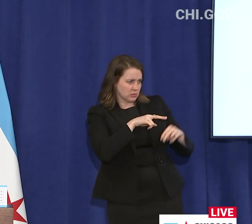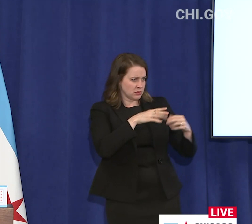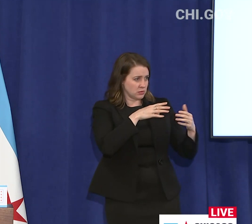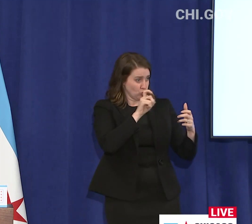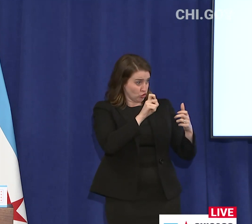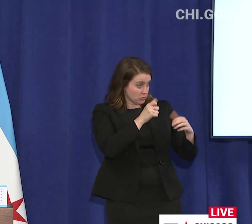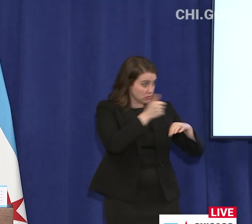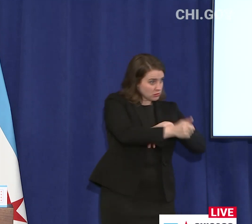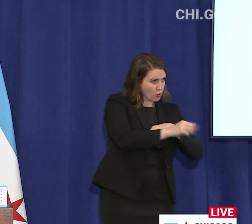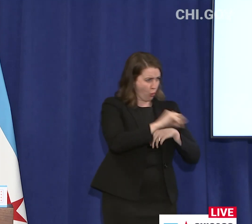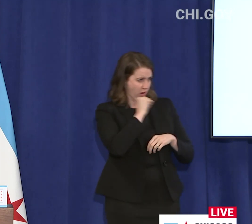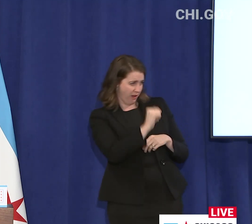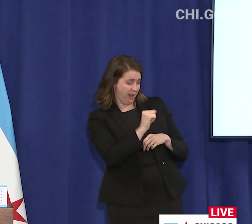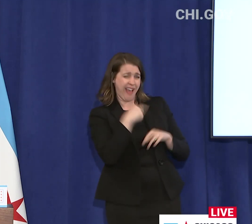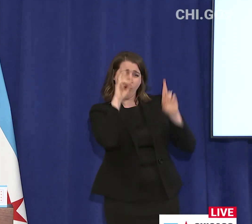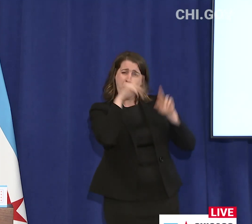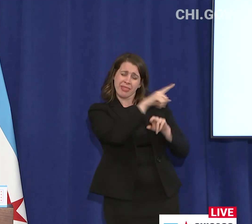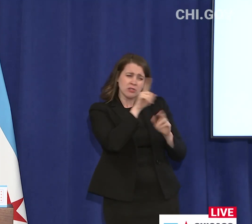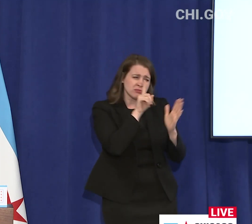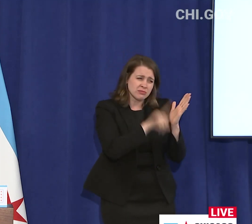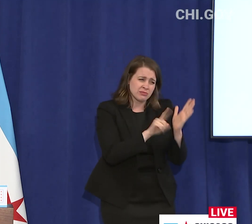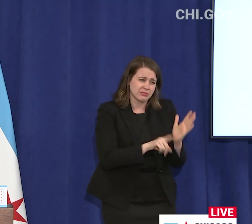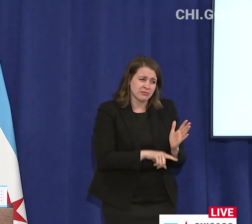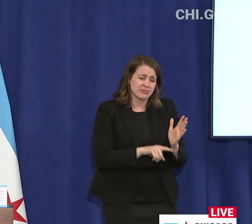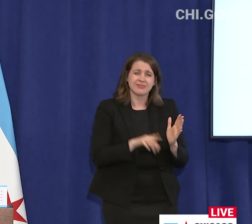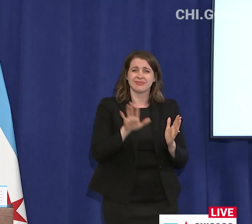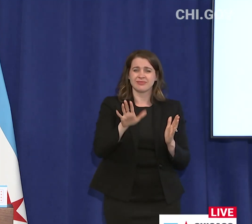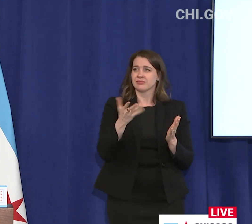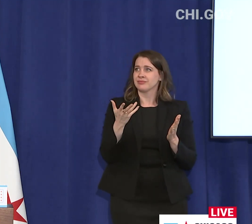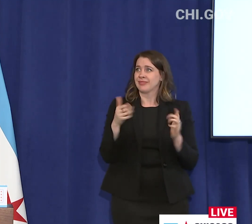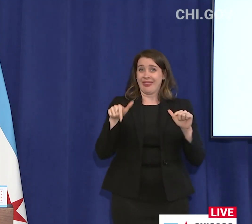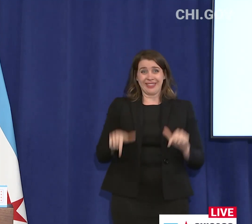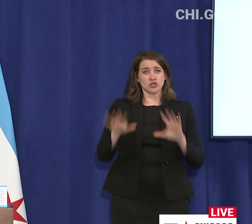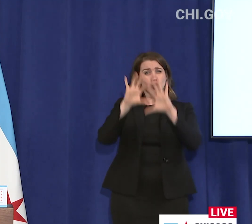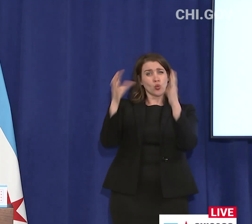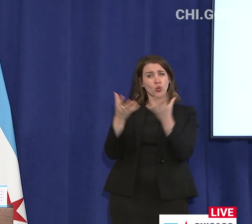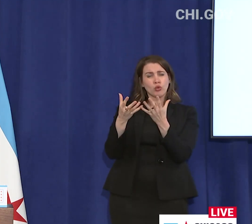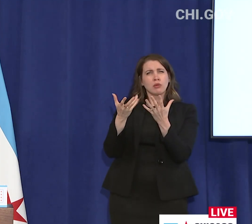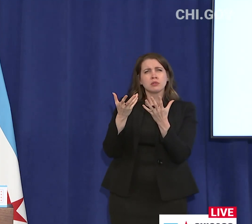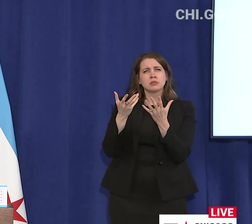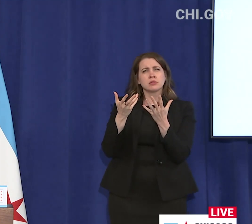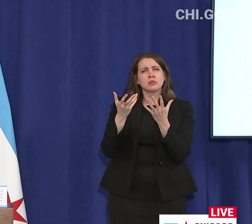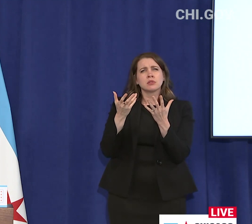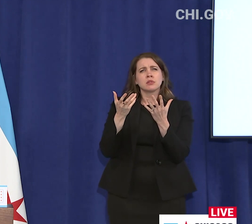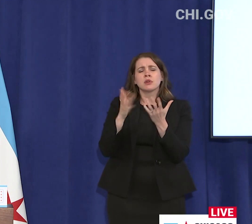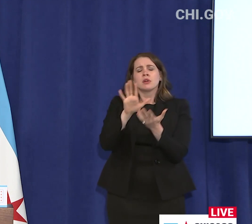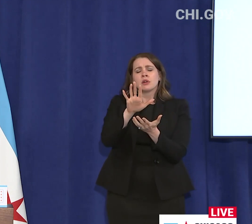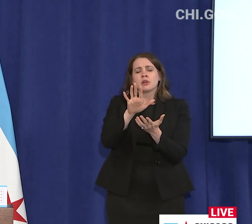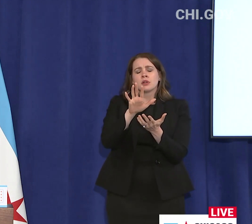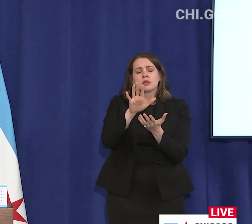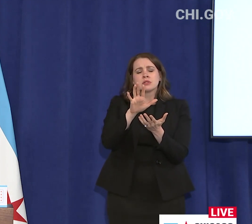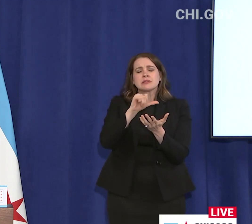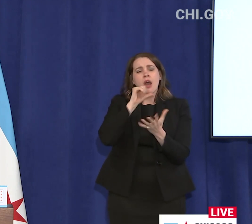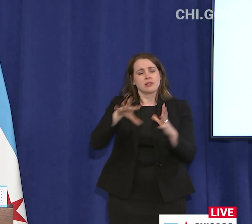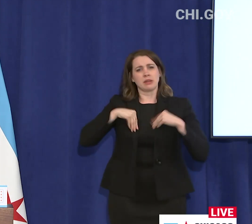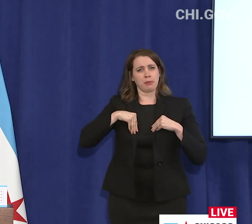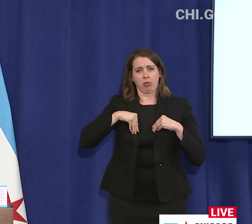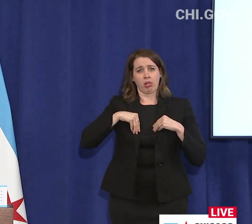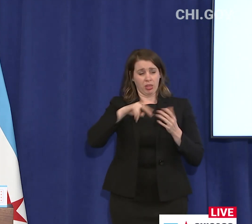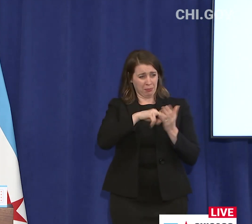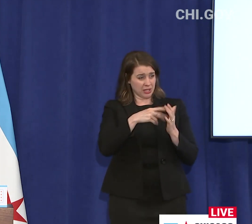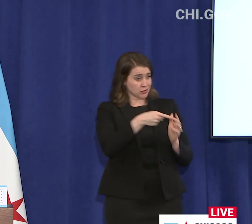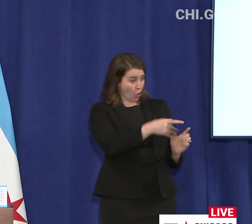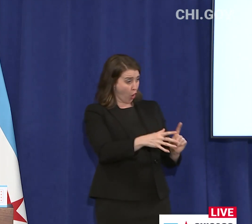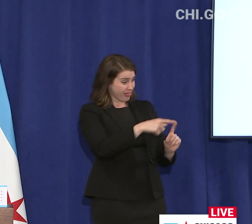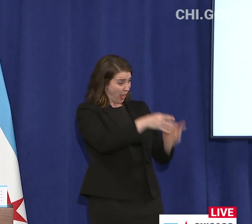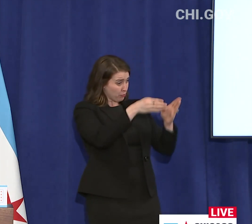We just can't live in a world where somebody gets arrested over something petty and loses their life.